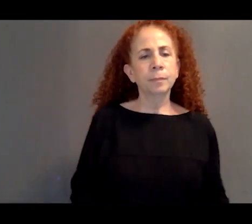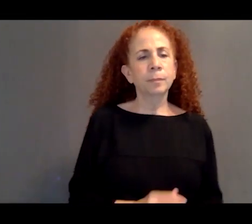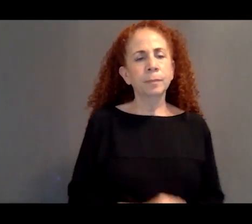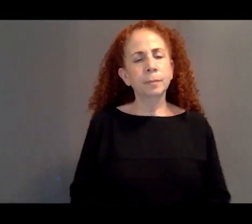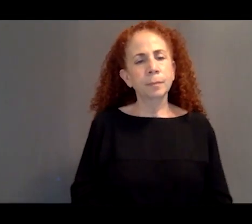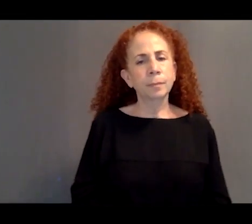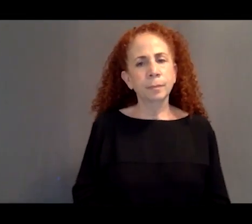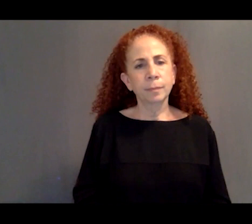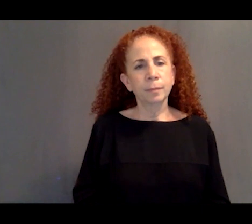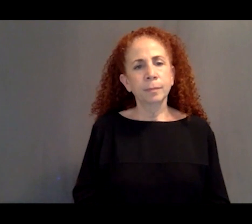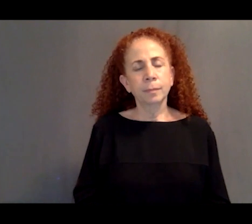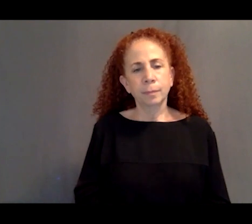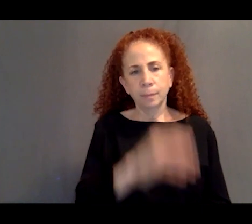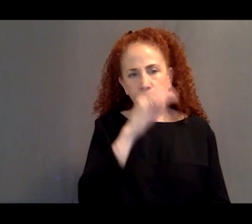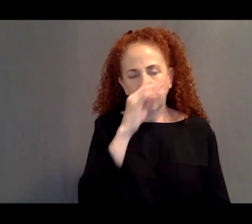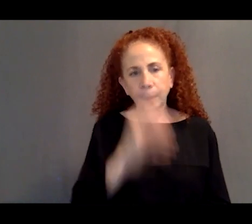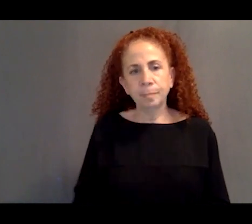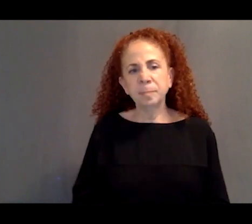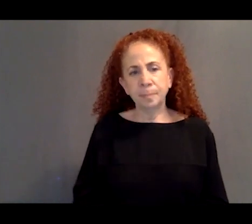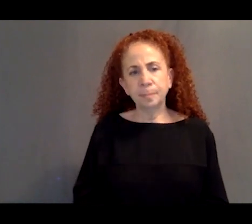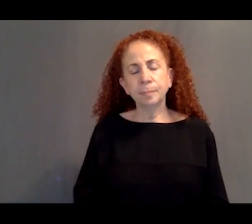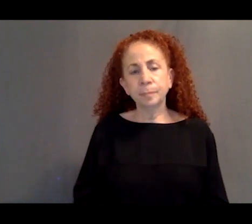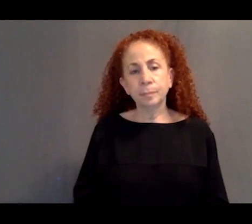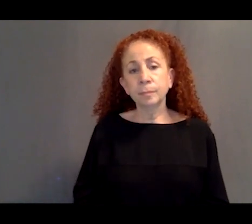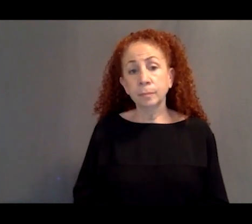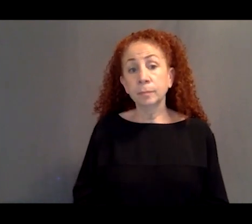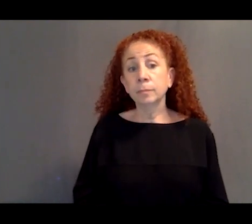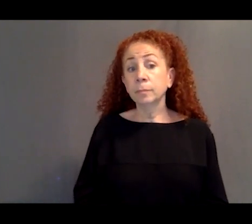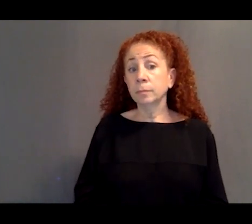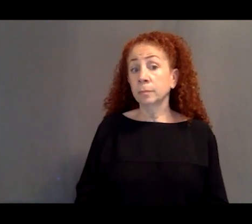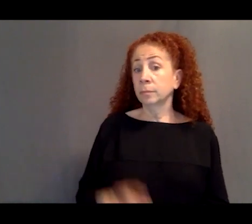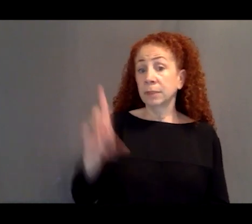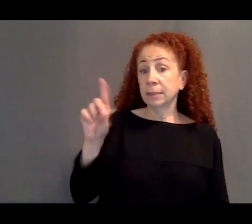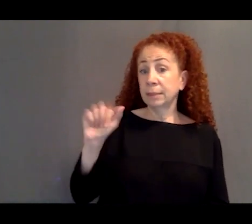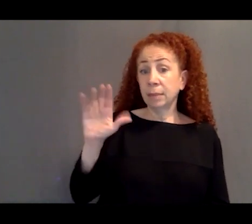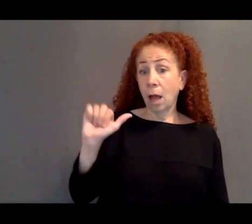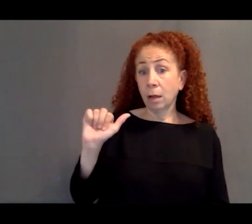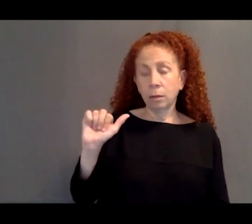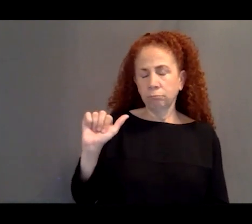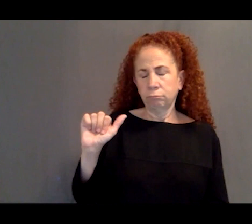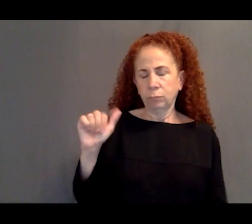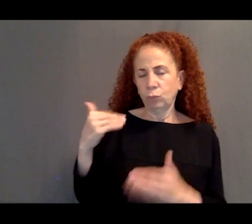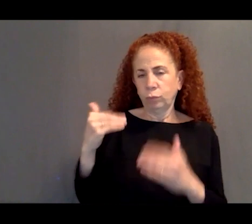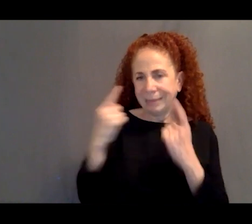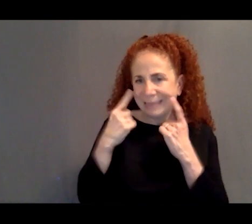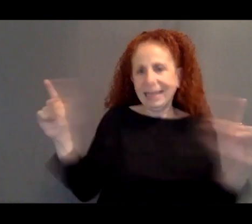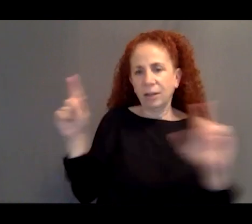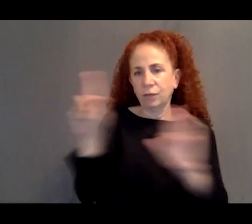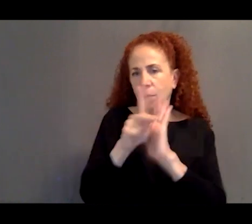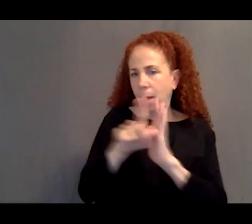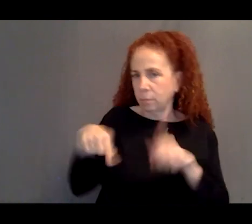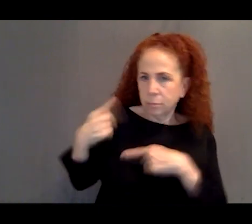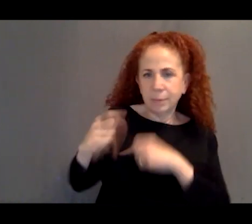this is as I mentioned before, arguably the most successful policy of immigrant integration in recent decades.